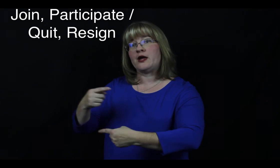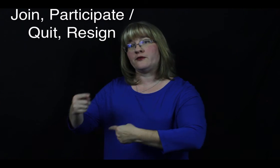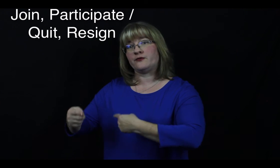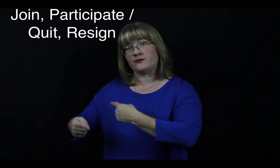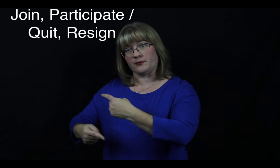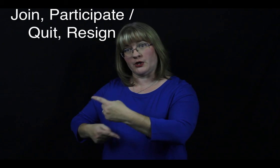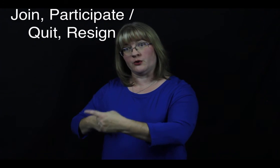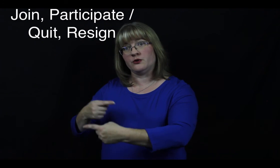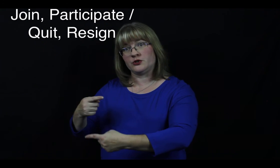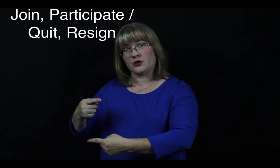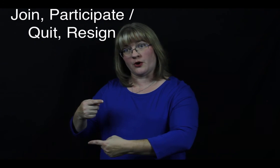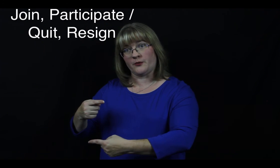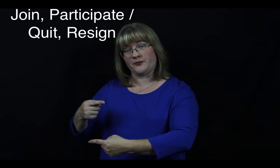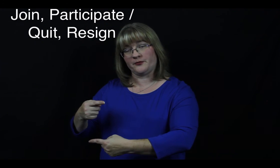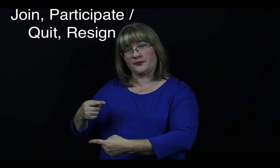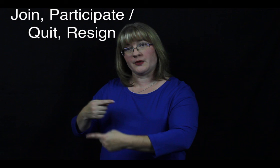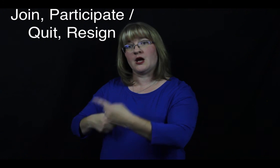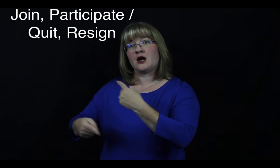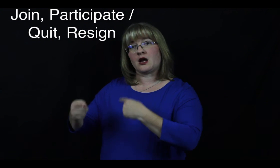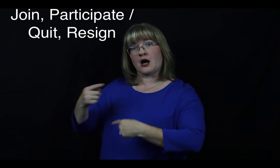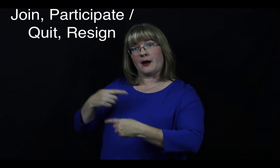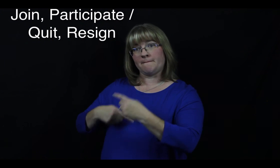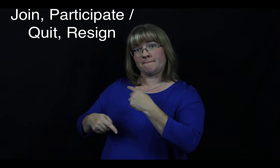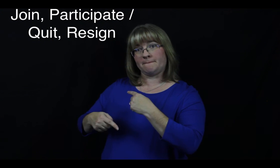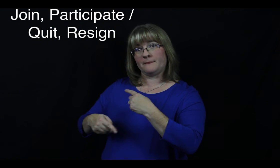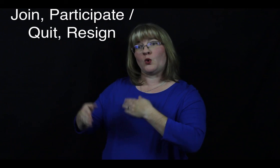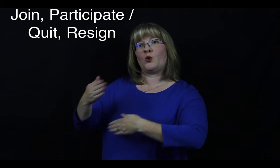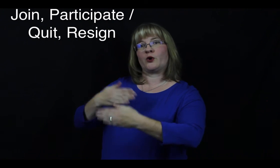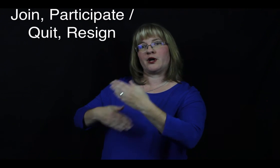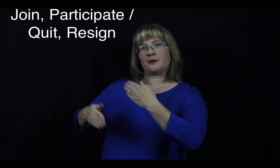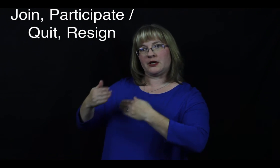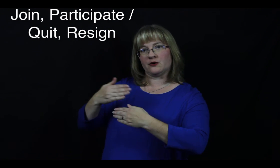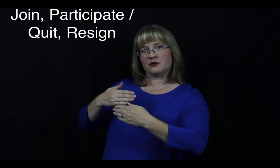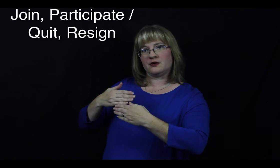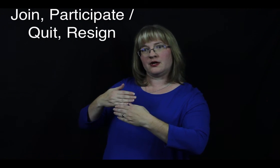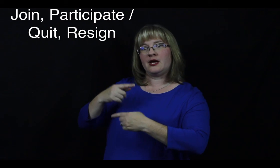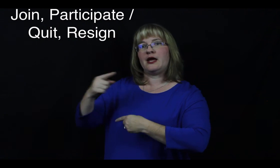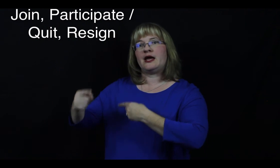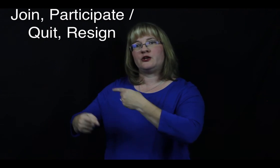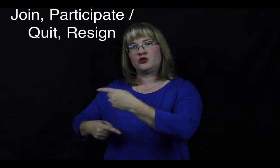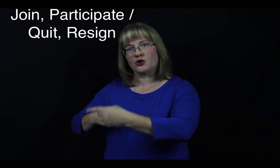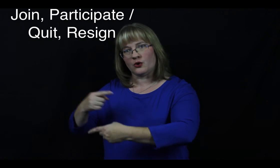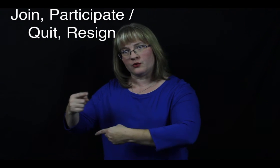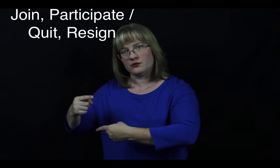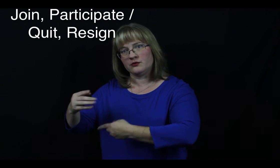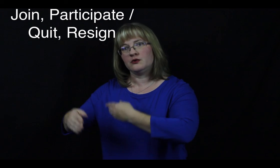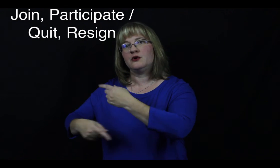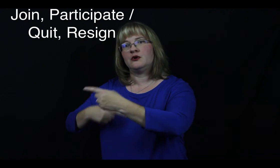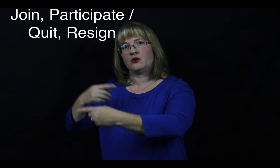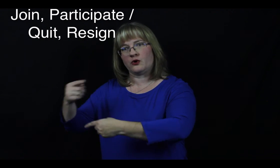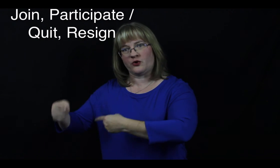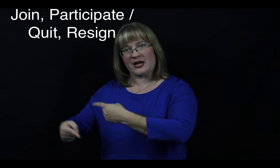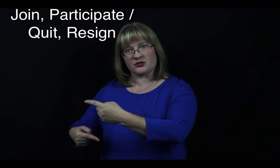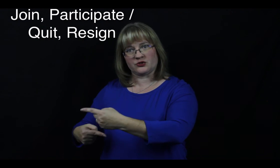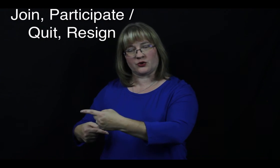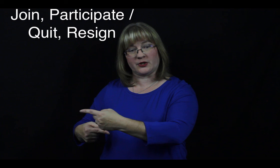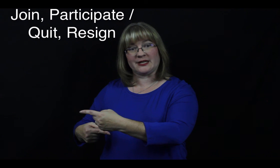away from you to go. Come, or come here, and go, or your hands circling in